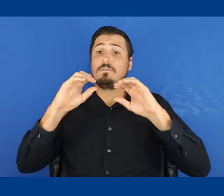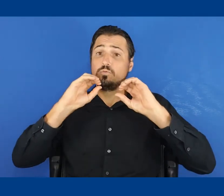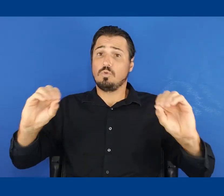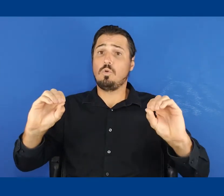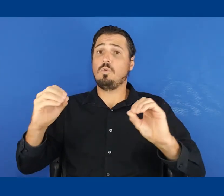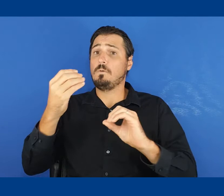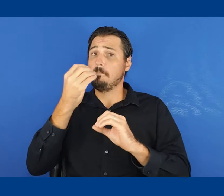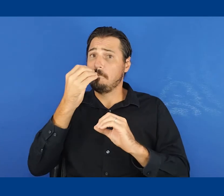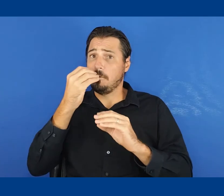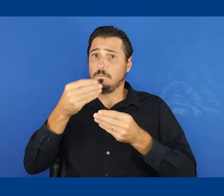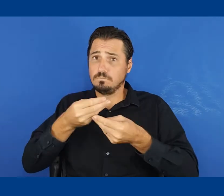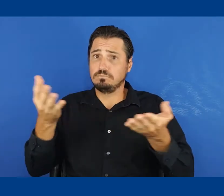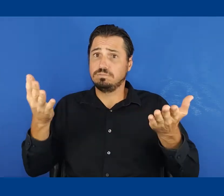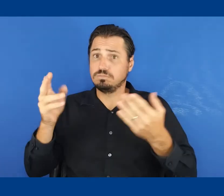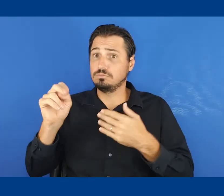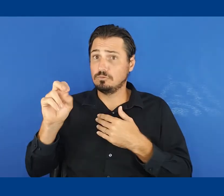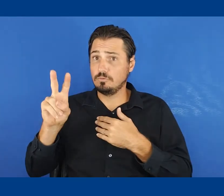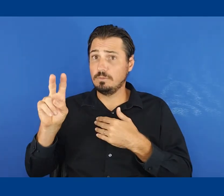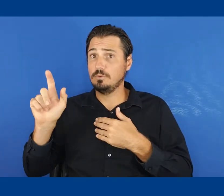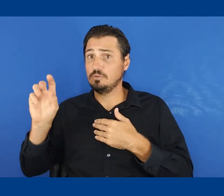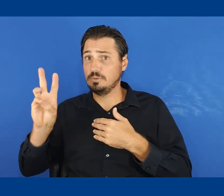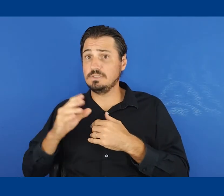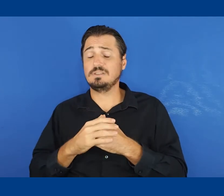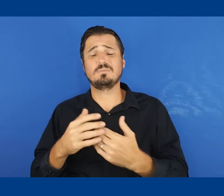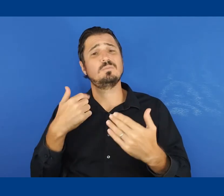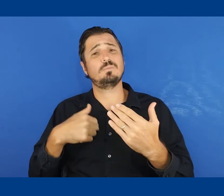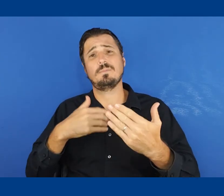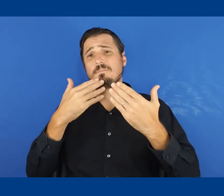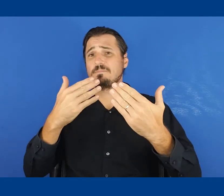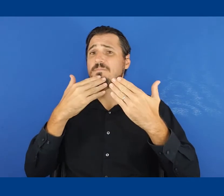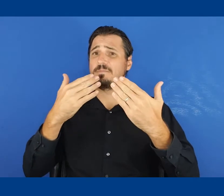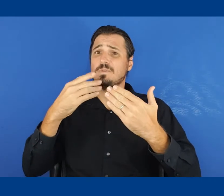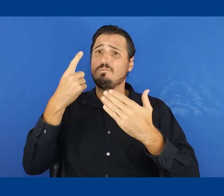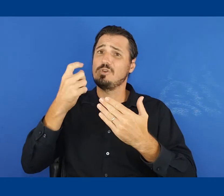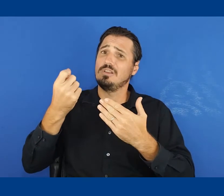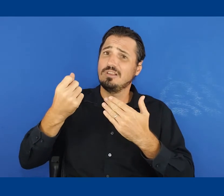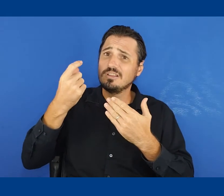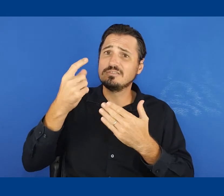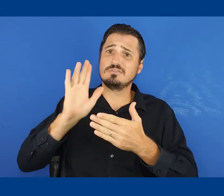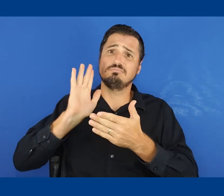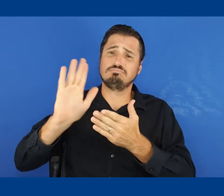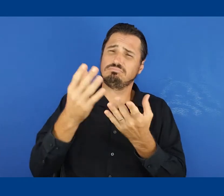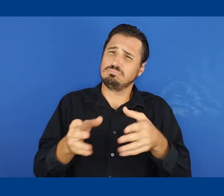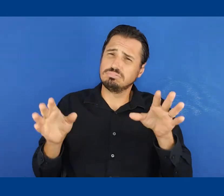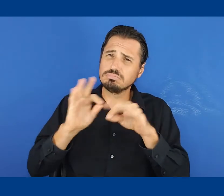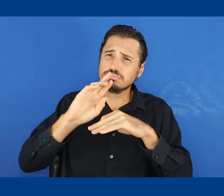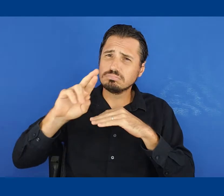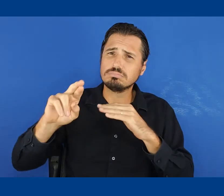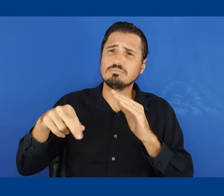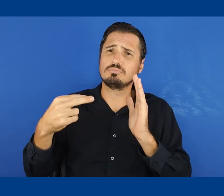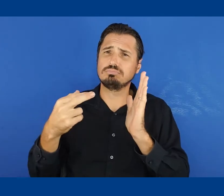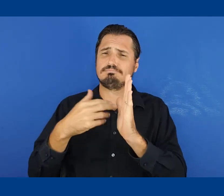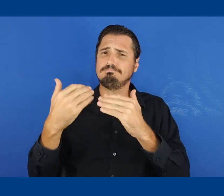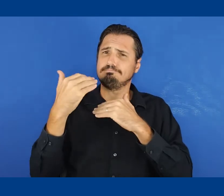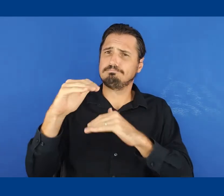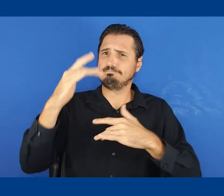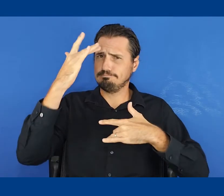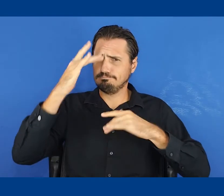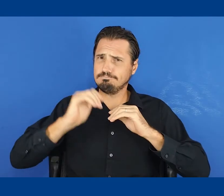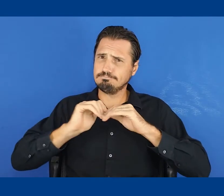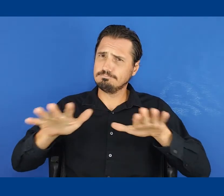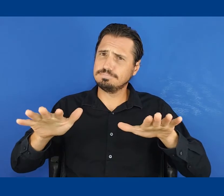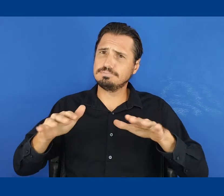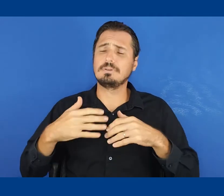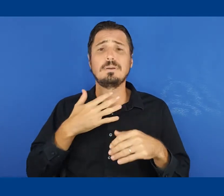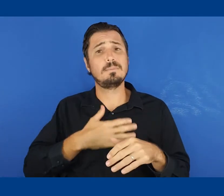Day, November 26. We thank you for understanding the role you play in mitigating the spread of COVID-19 on our